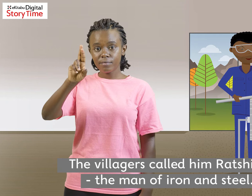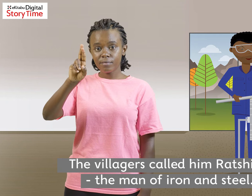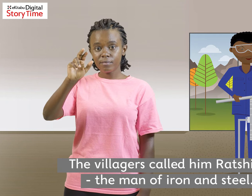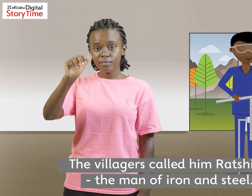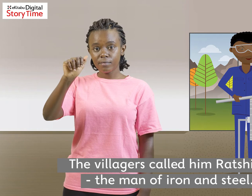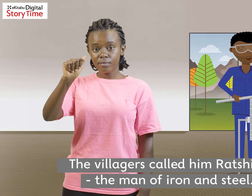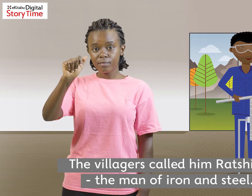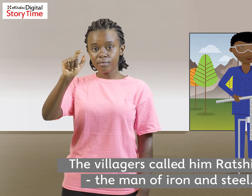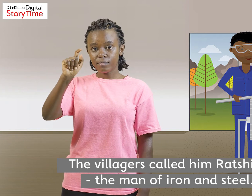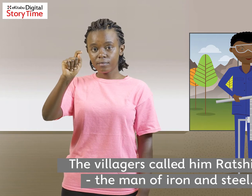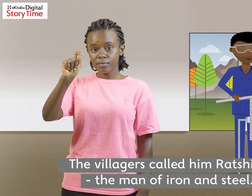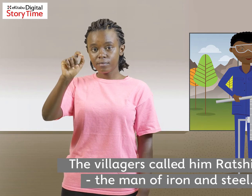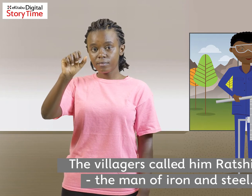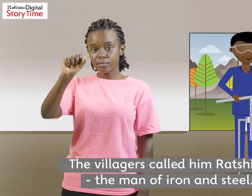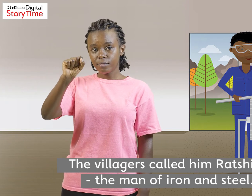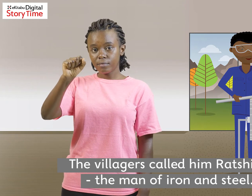The villagers called him Ratshipi.